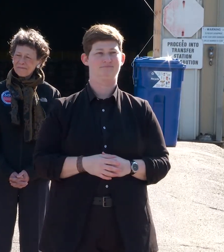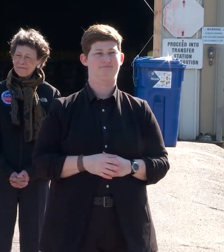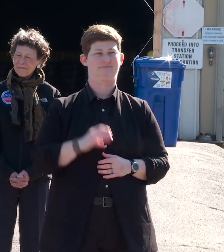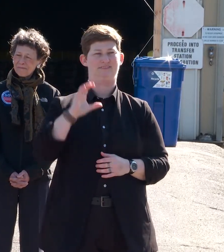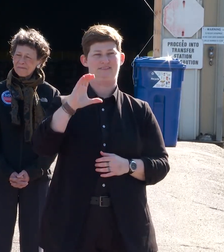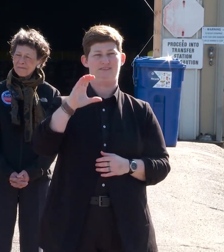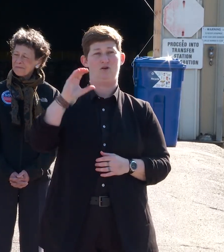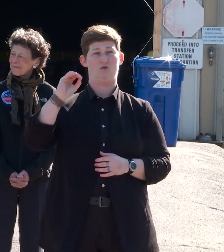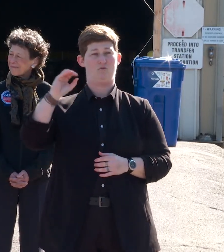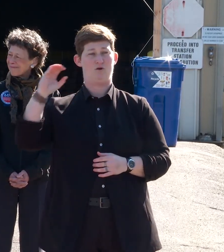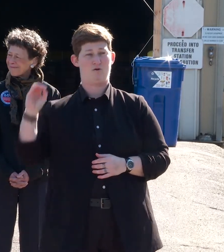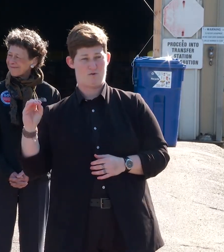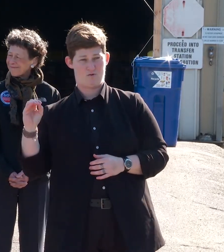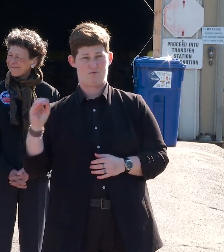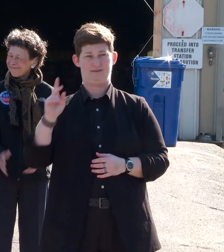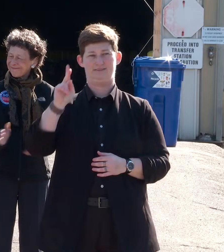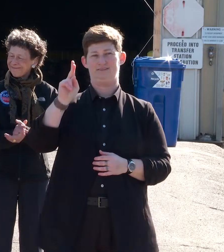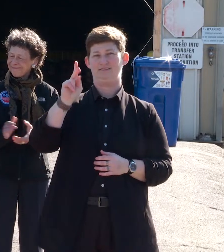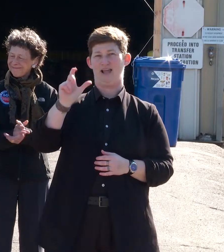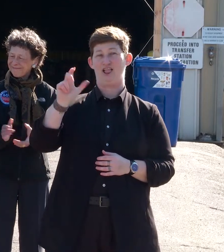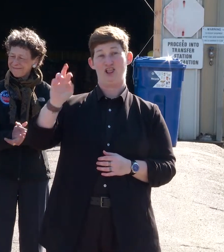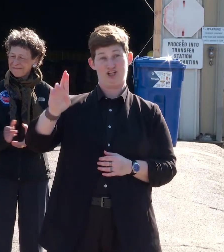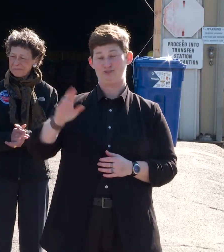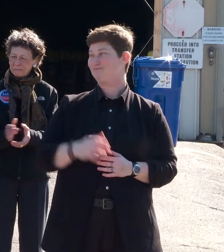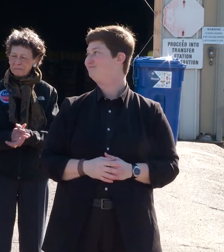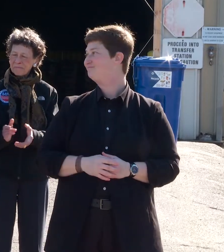COO Anderson Kelleher. Thank you, Commissioner.